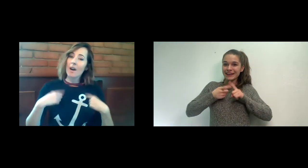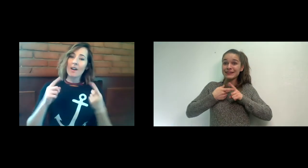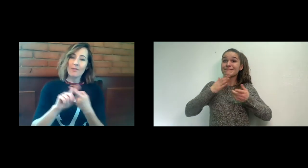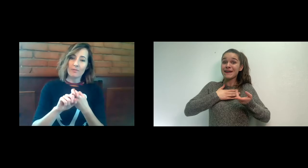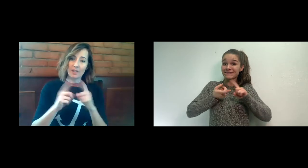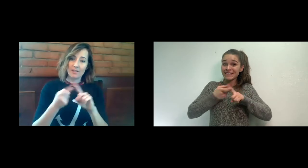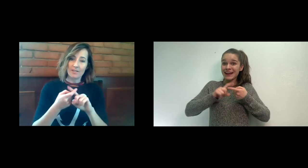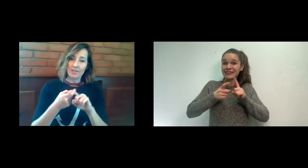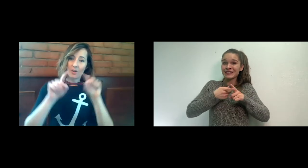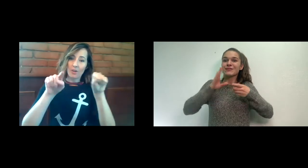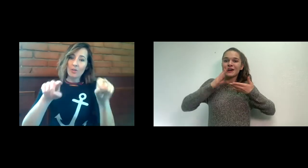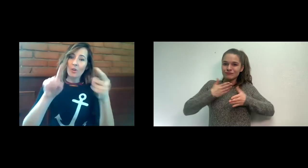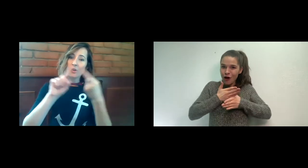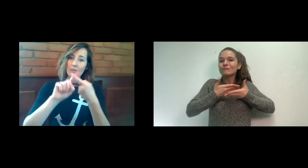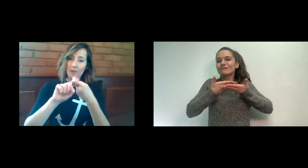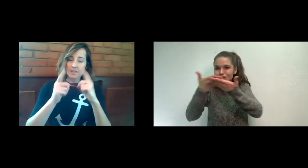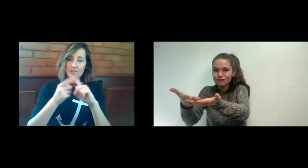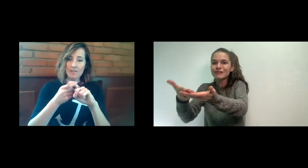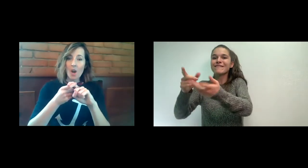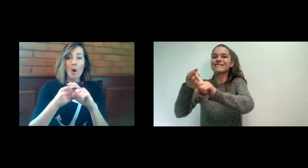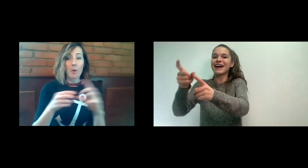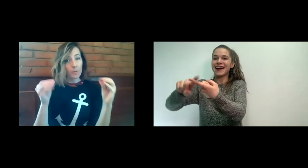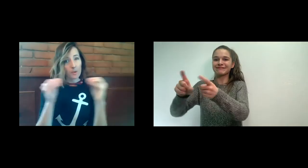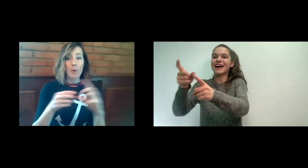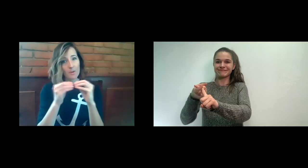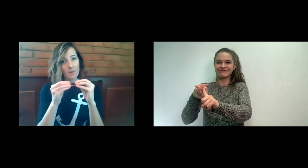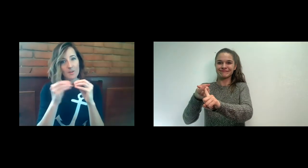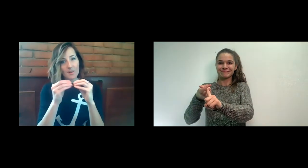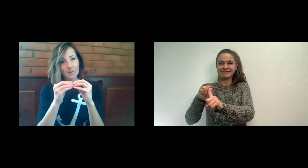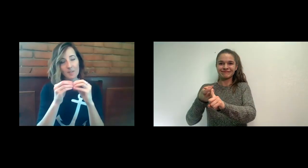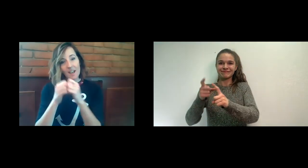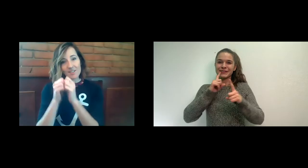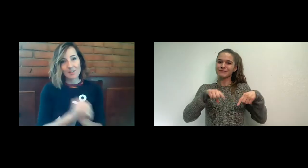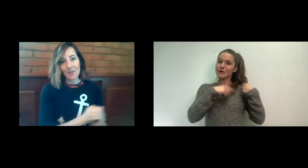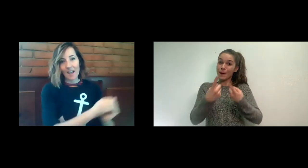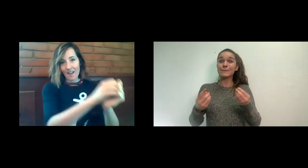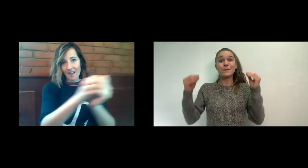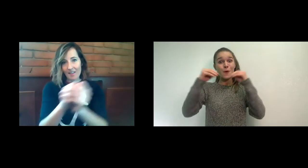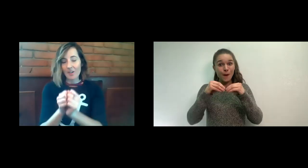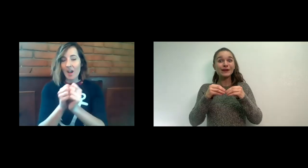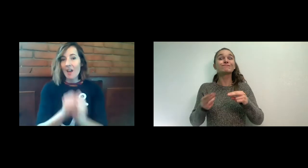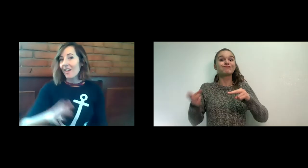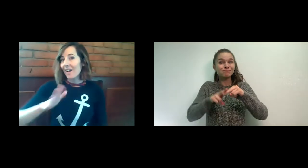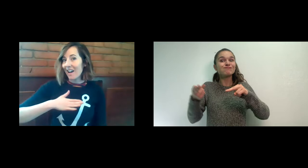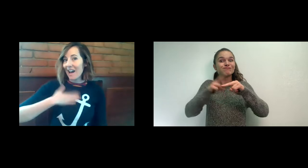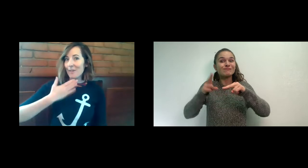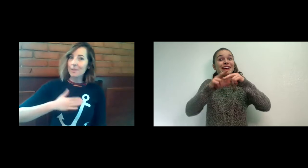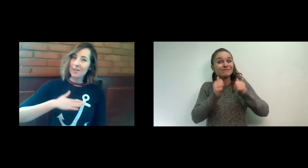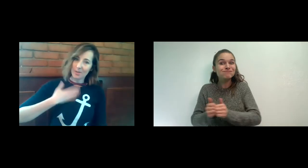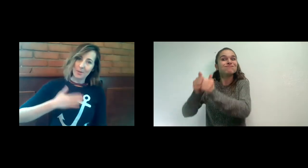and my friends are your friends. Oh, the more we get together,